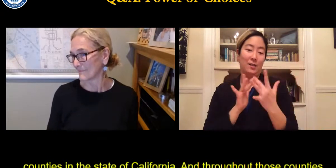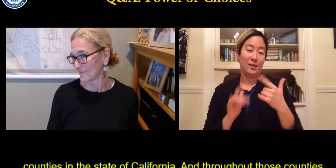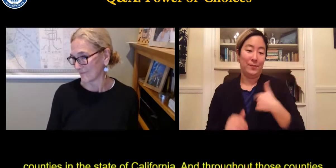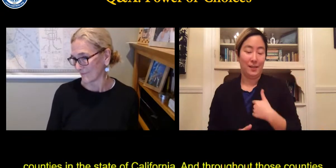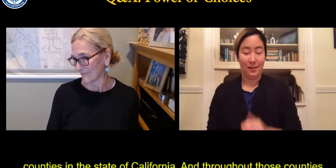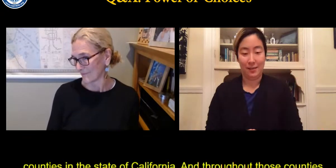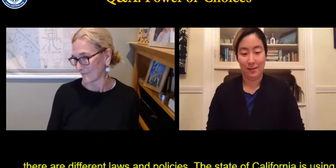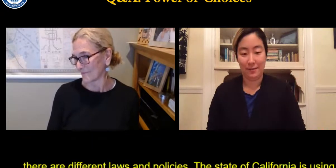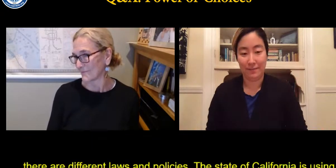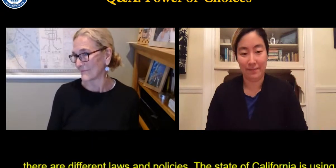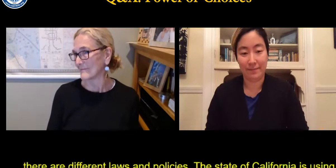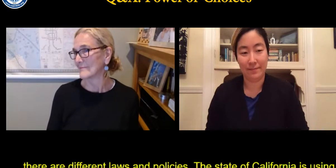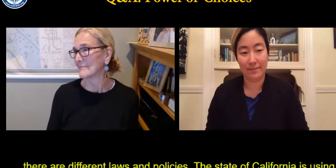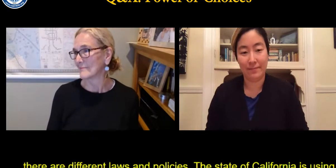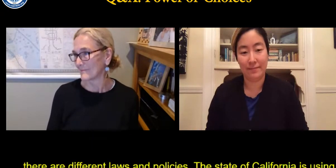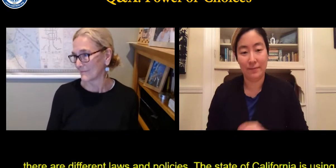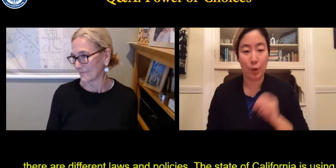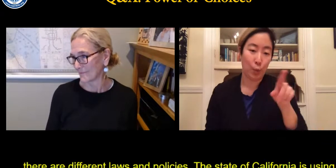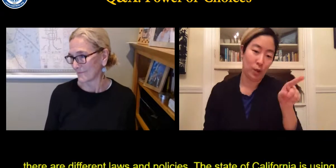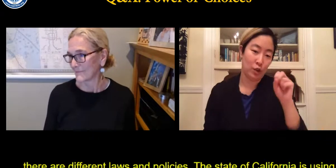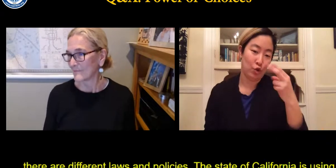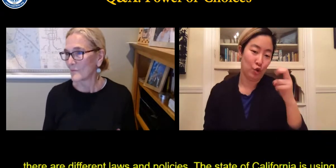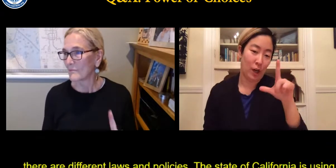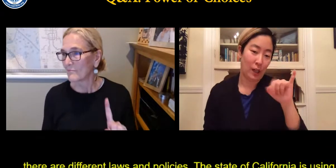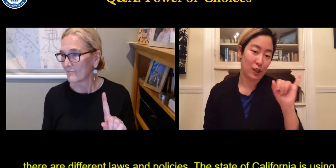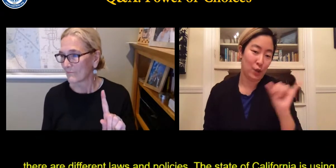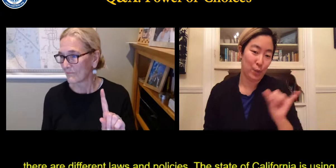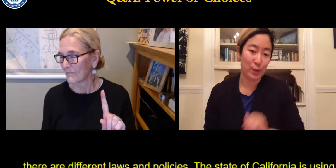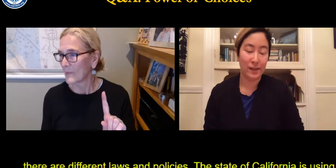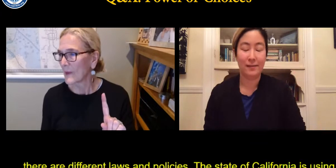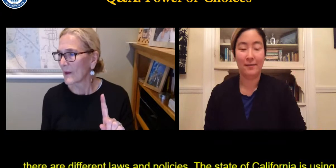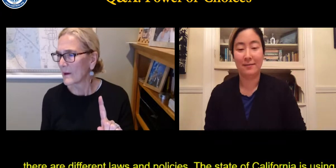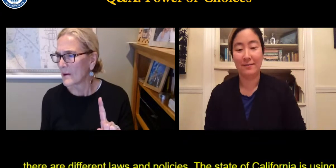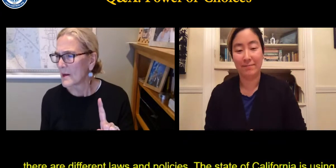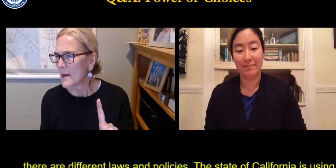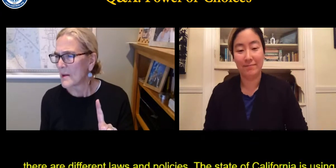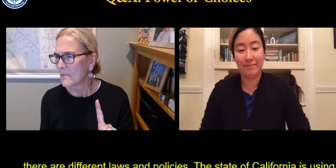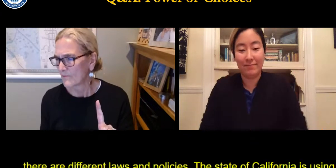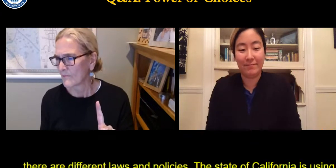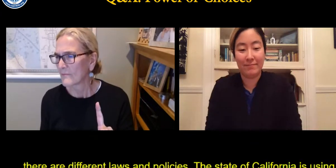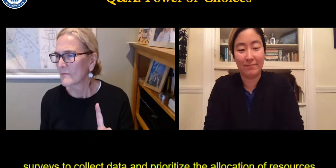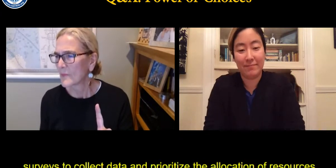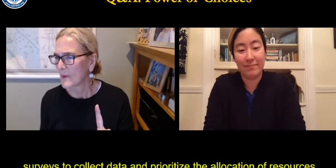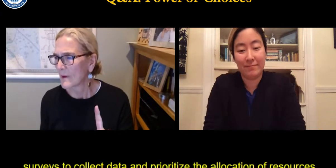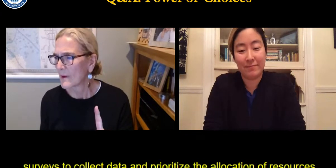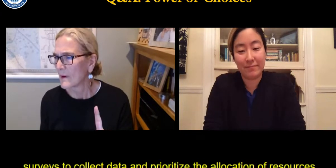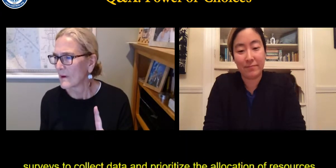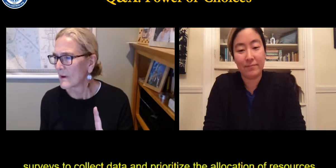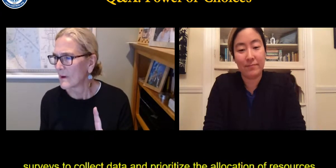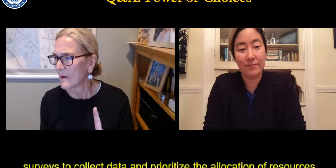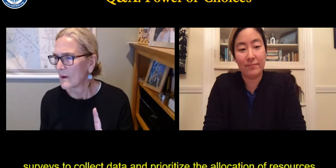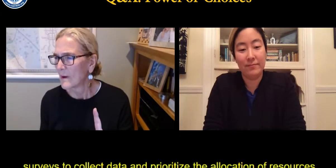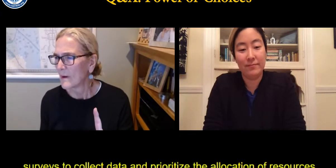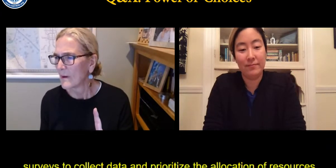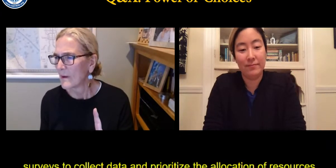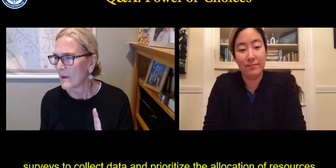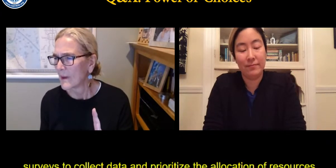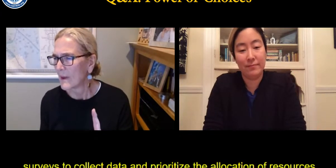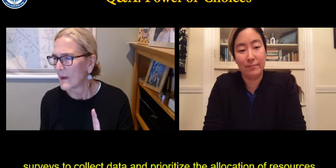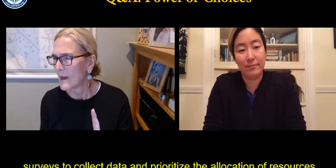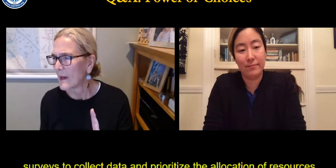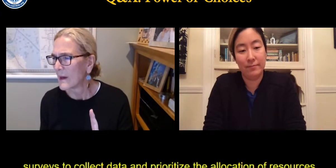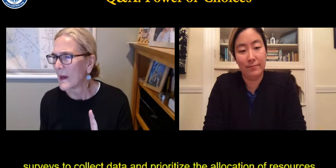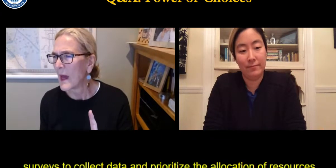time. So if any of you are willing to be involved and be a part of it, please reach out to me, or to Shirley as well.